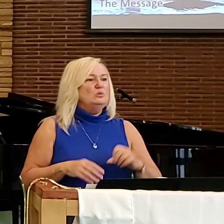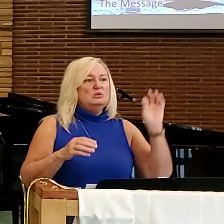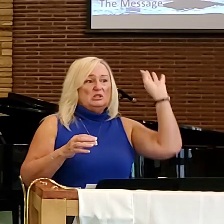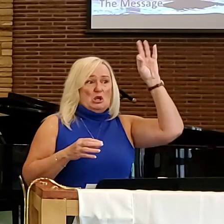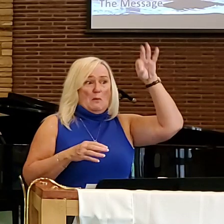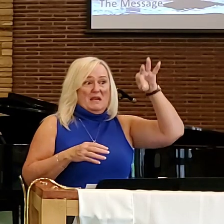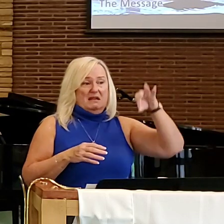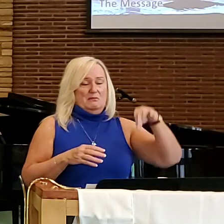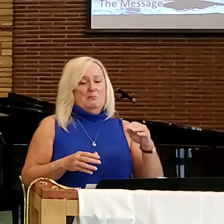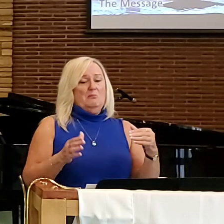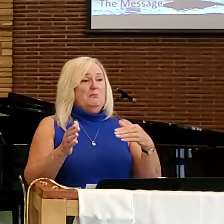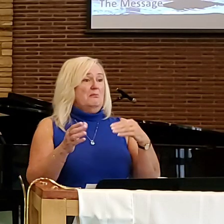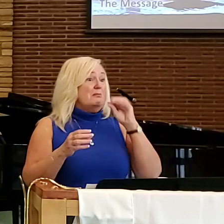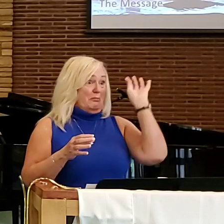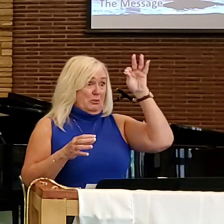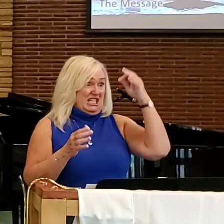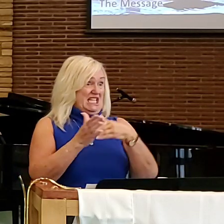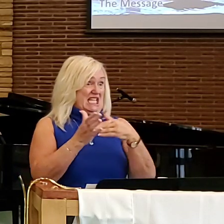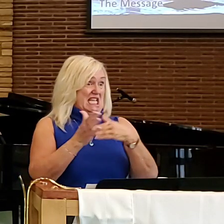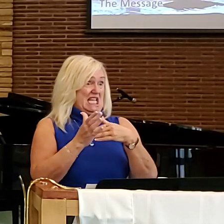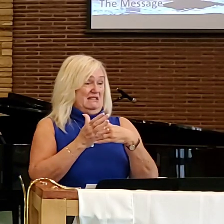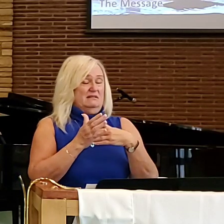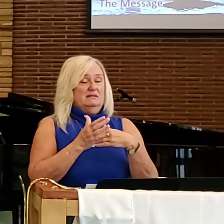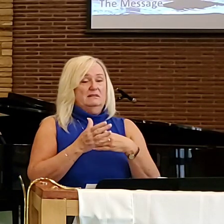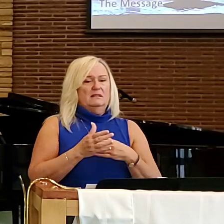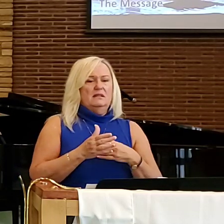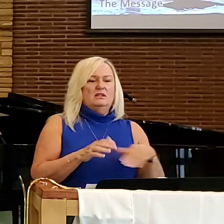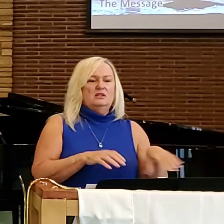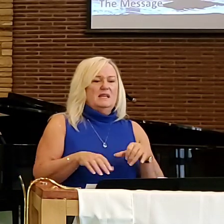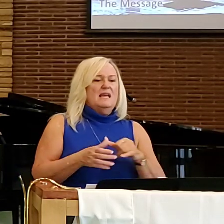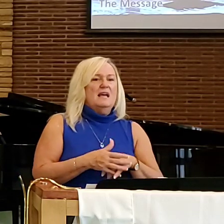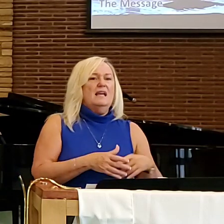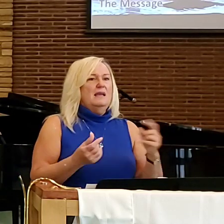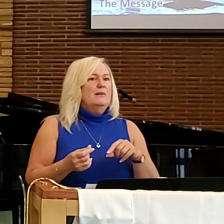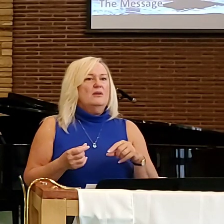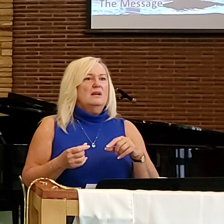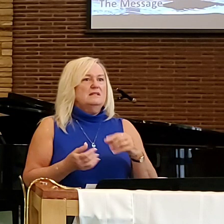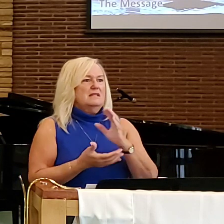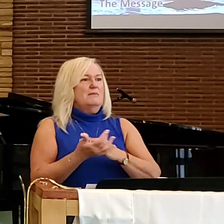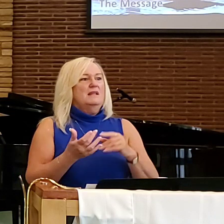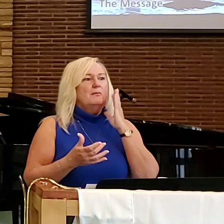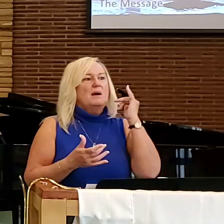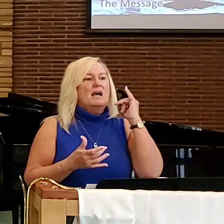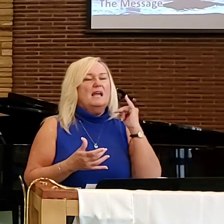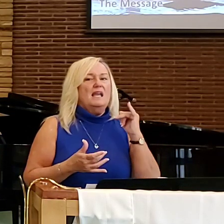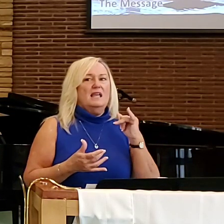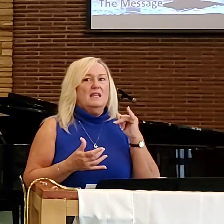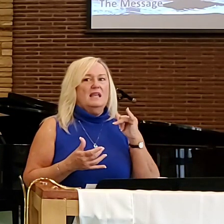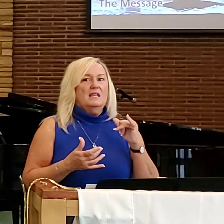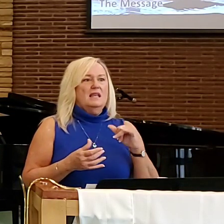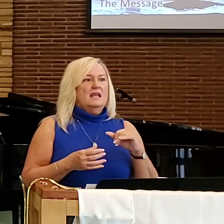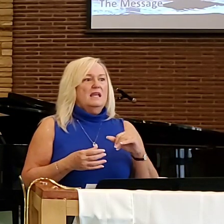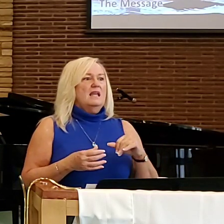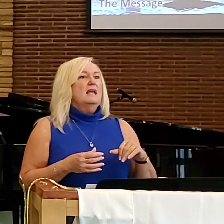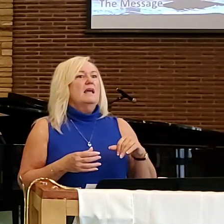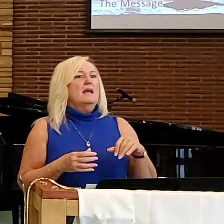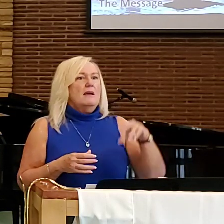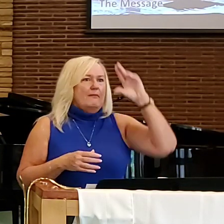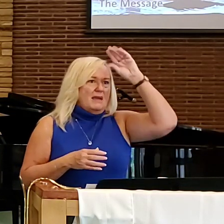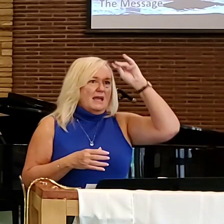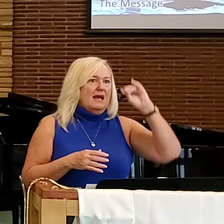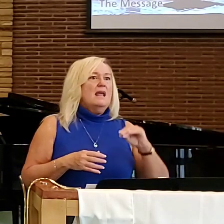it. But in doing that, I came across something by an artist I admire